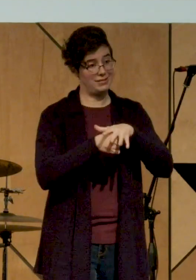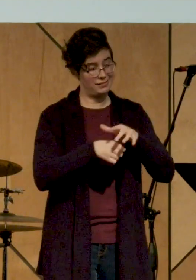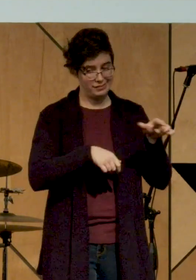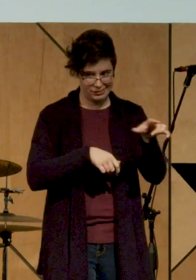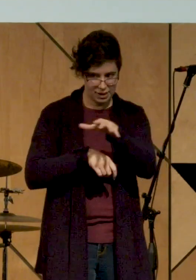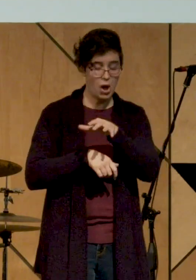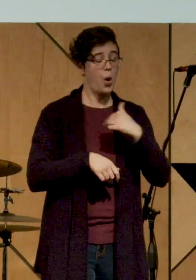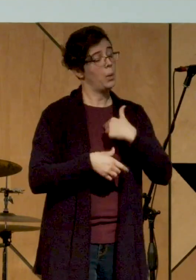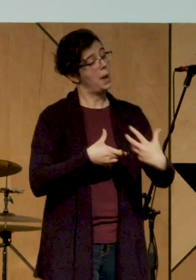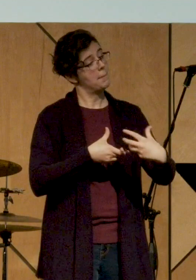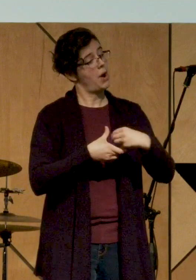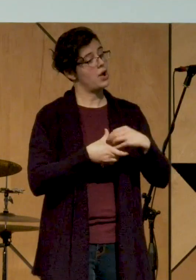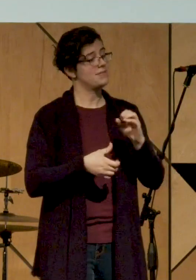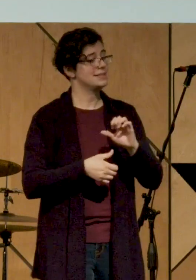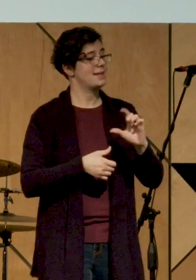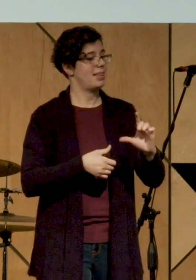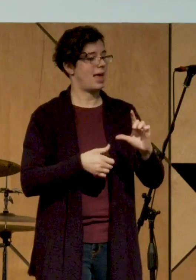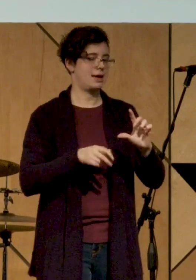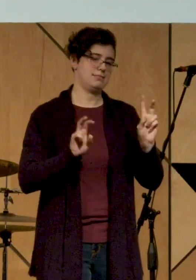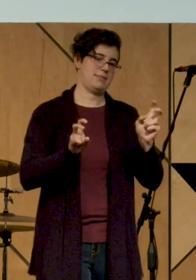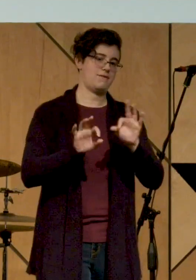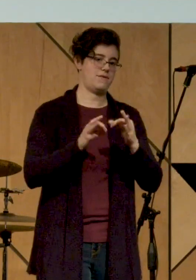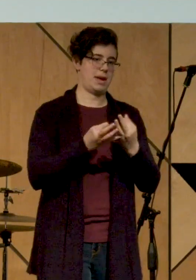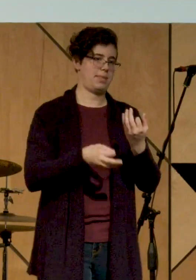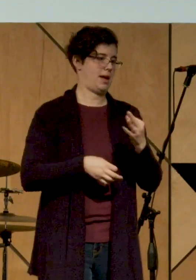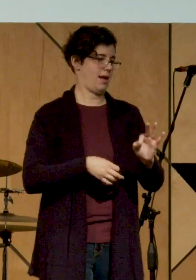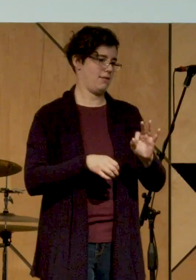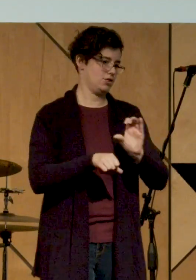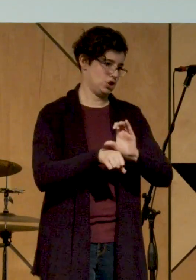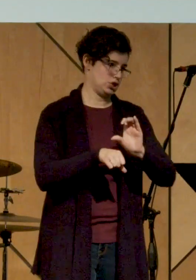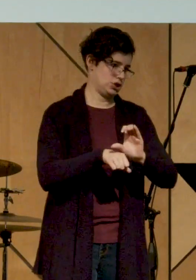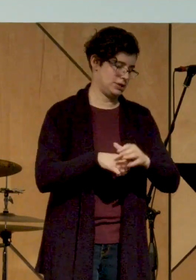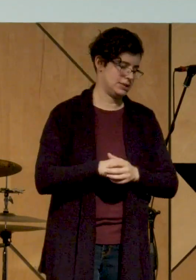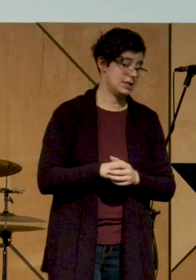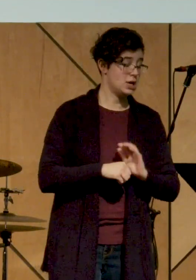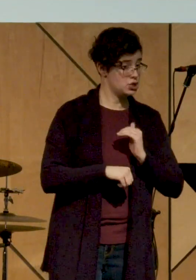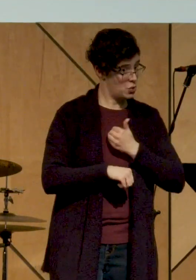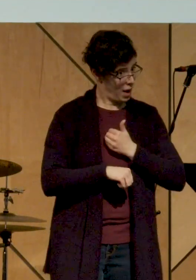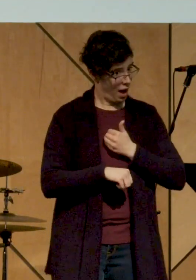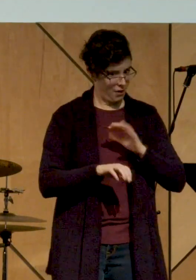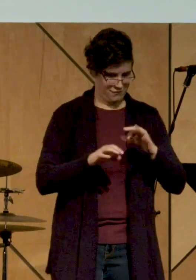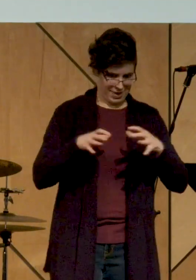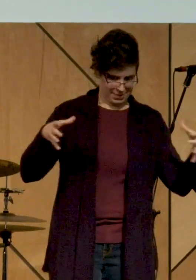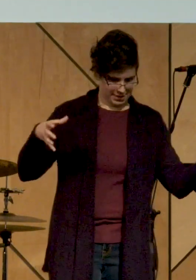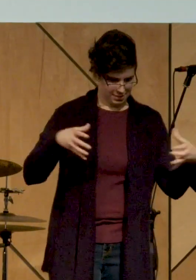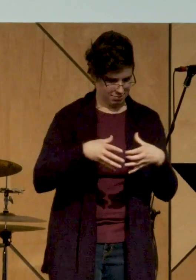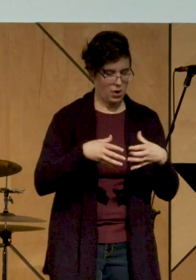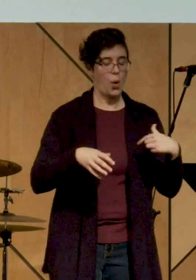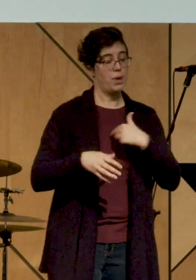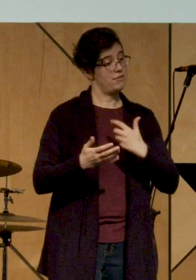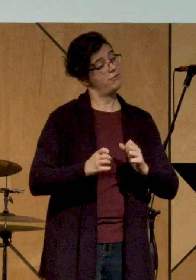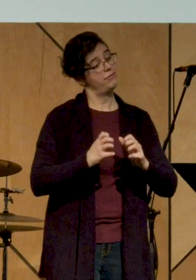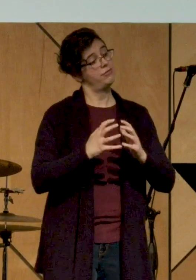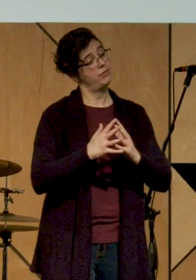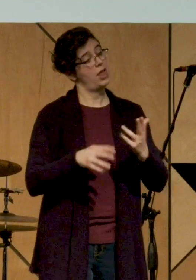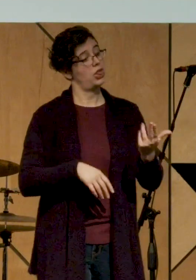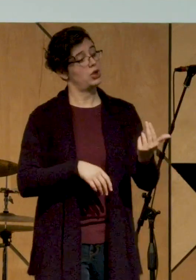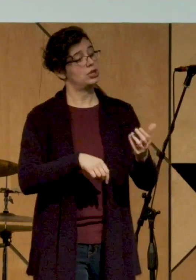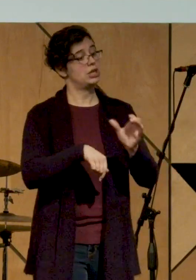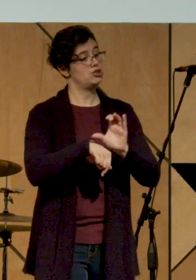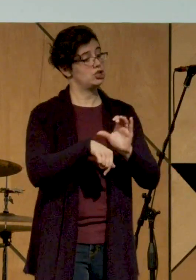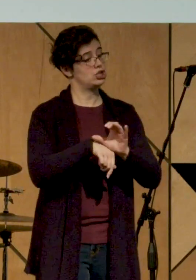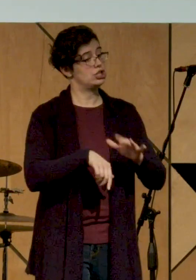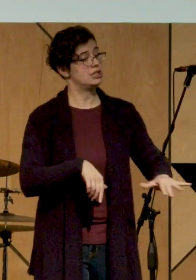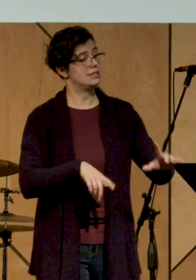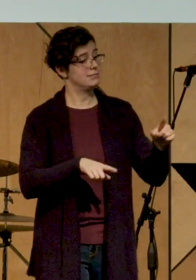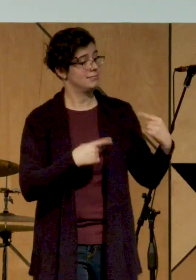We're part of the Citylight family of churches. Our family of churches has planted 13 churches in